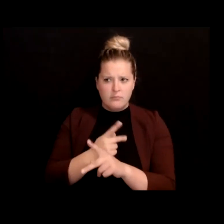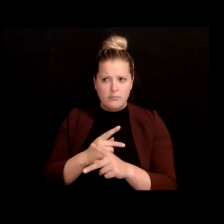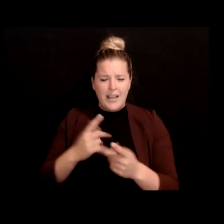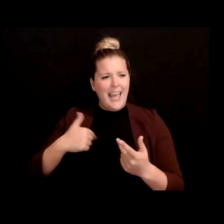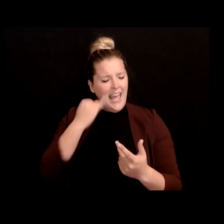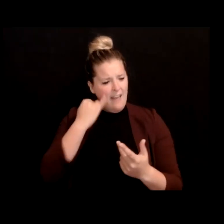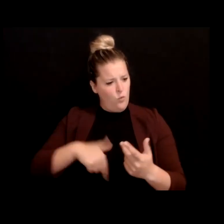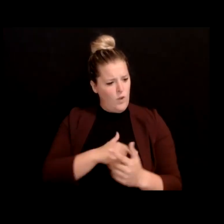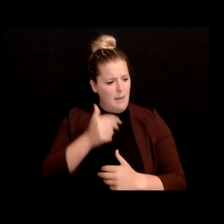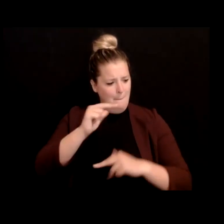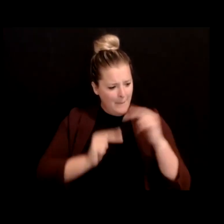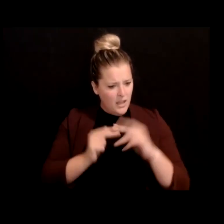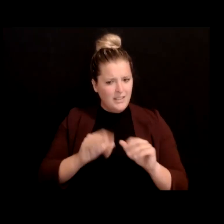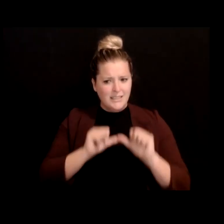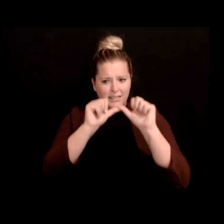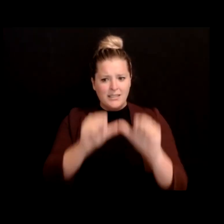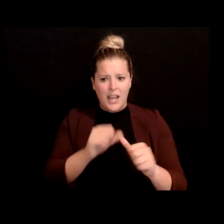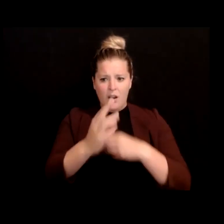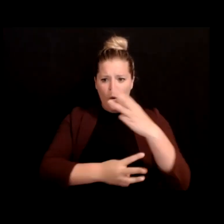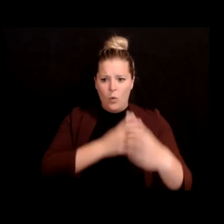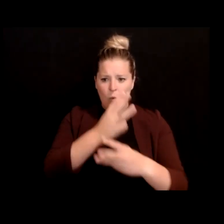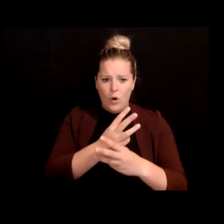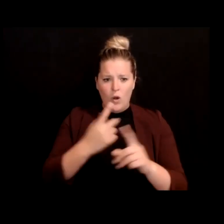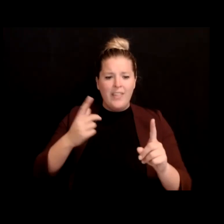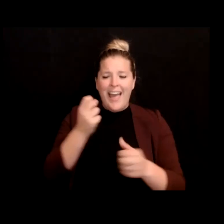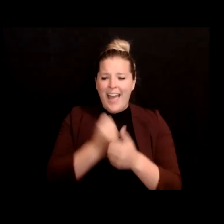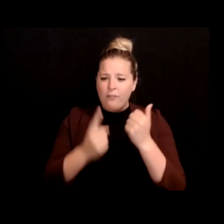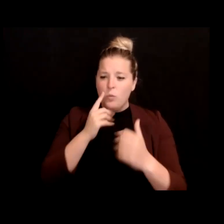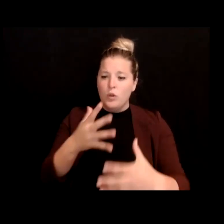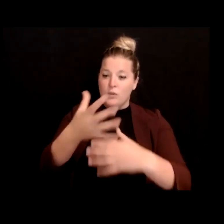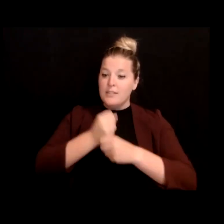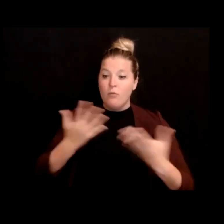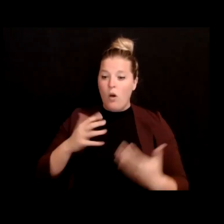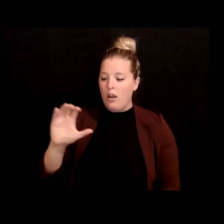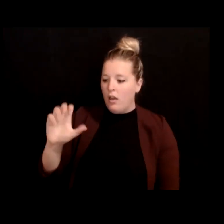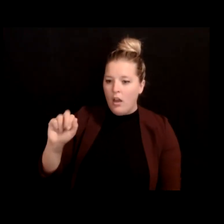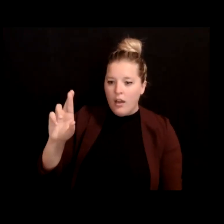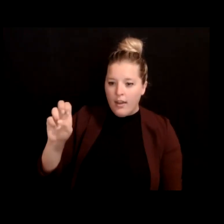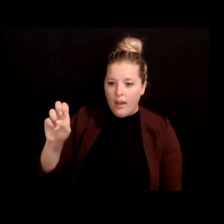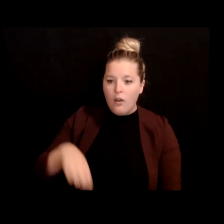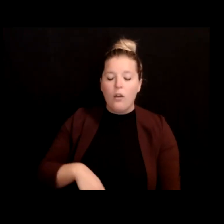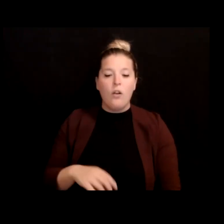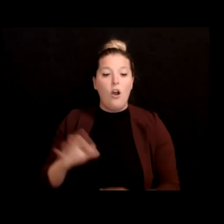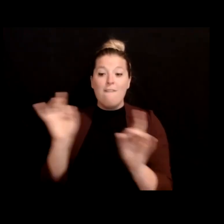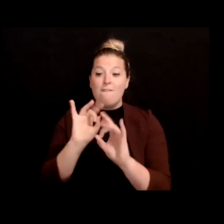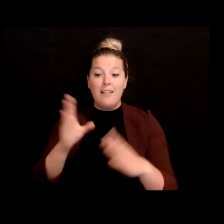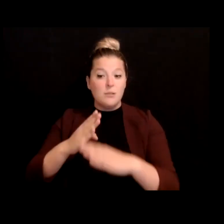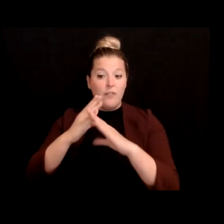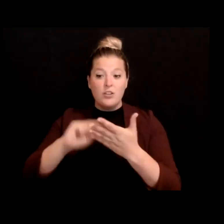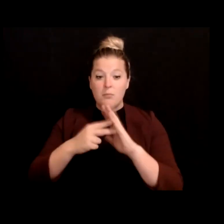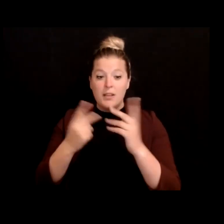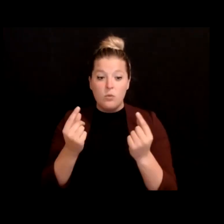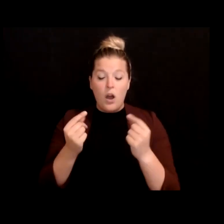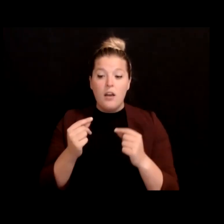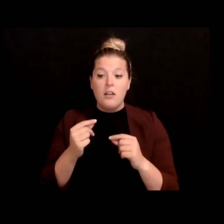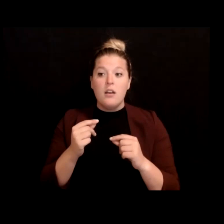sustain, and live in a world where we all receive care, where violence prevention means changing and